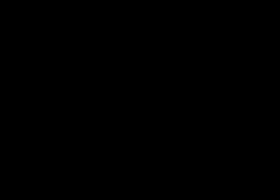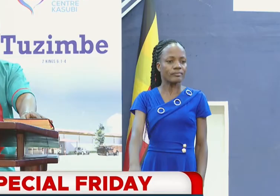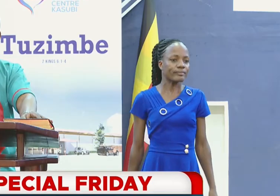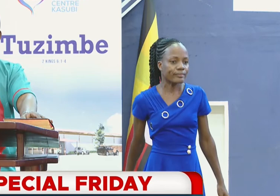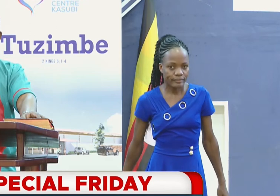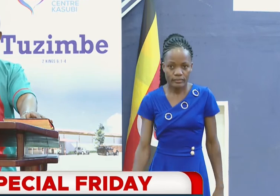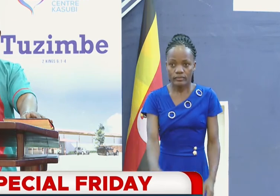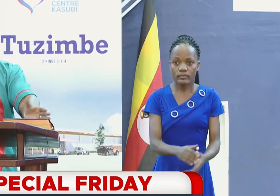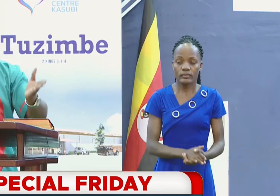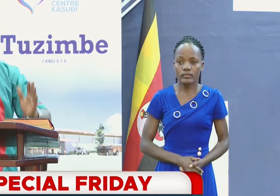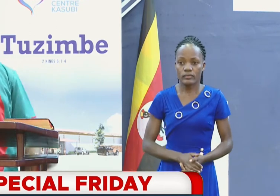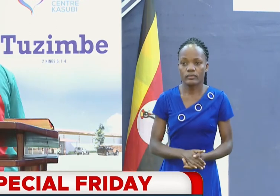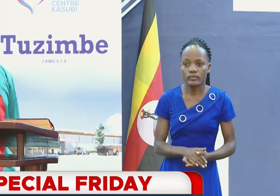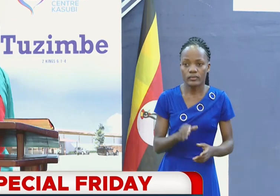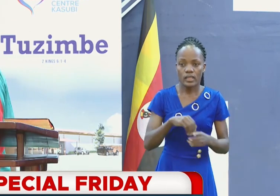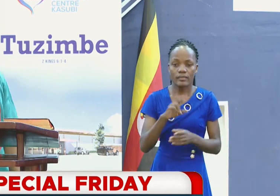God.